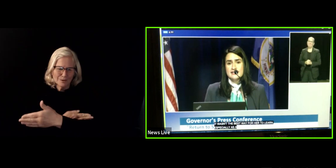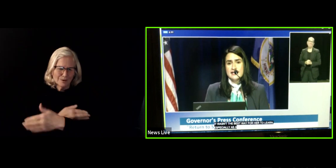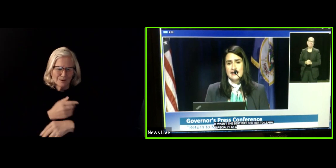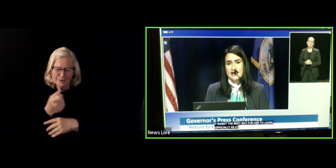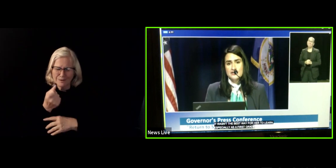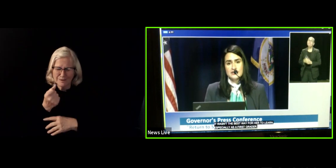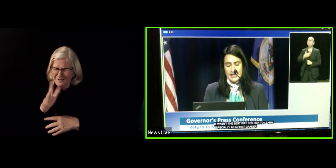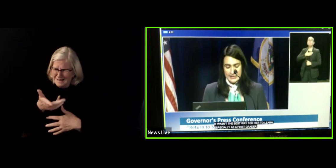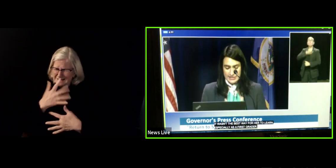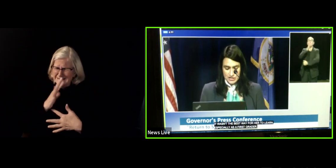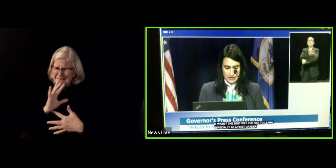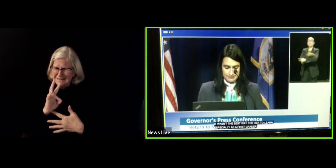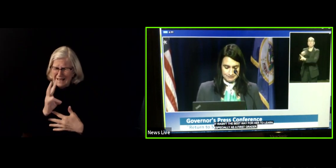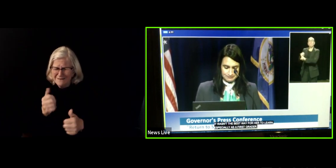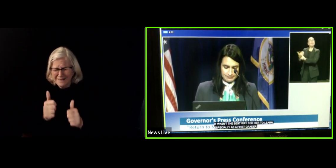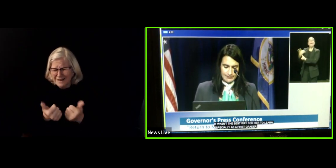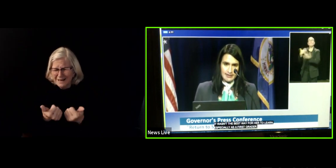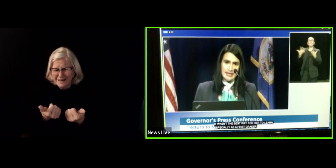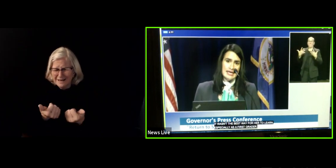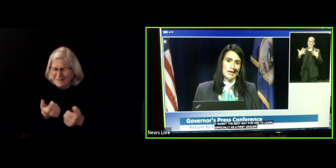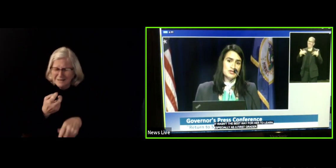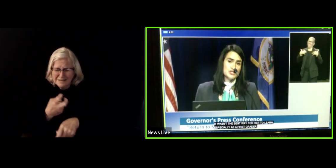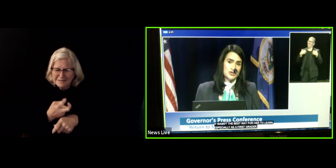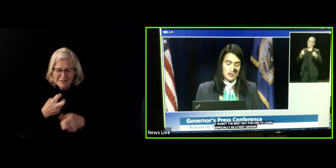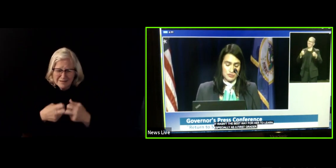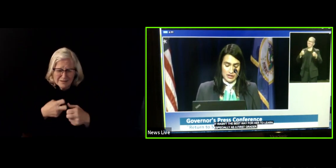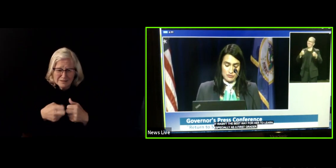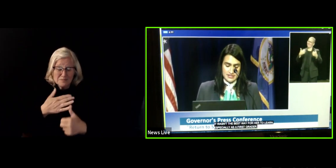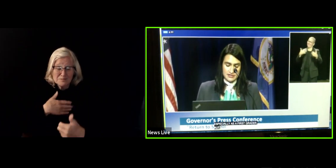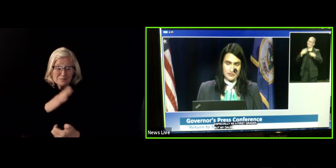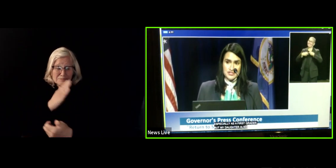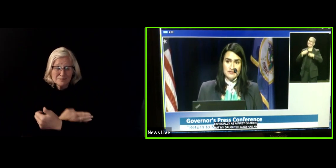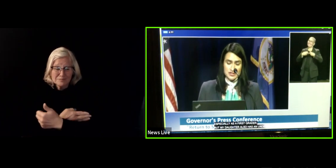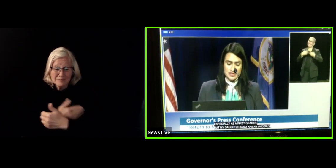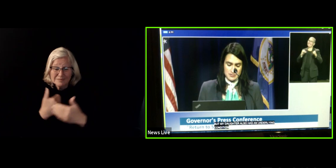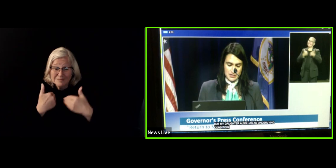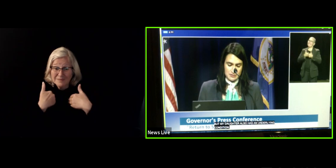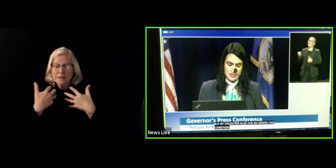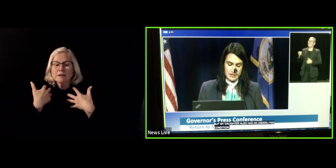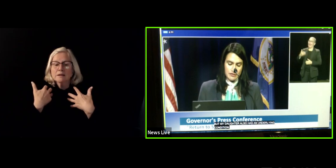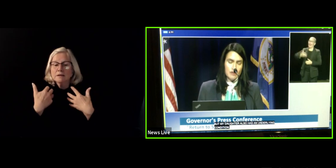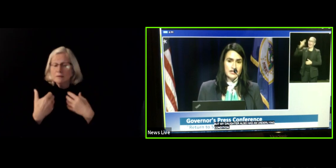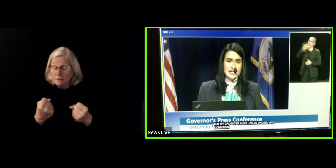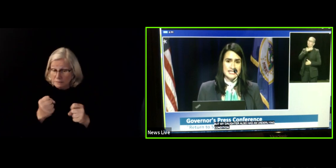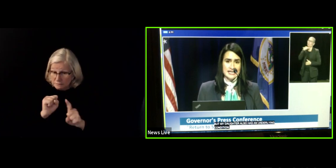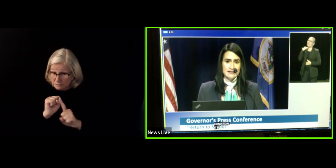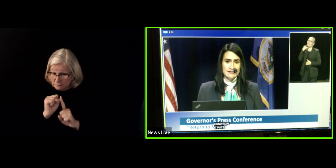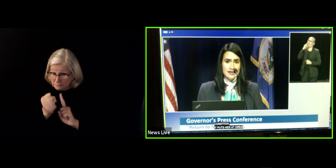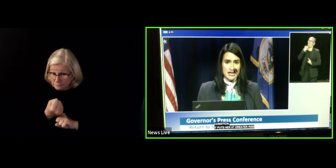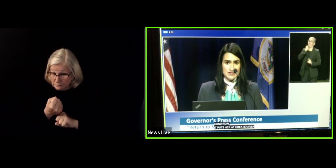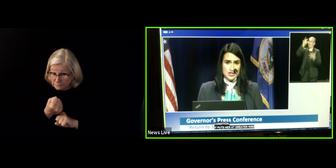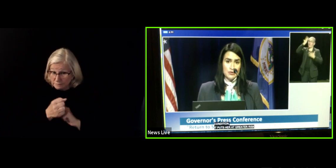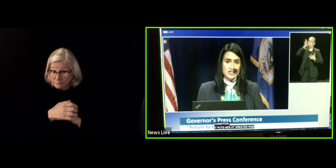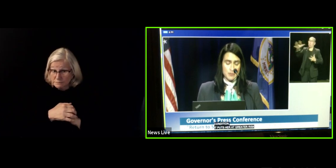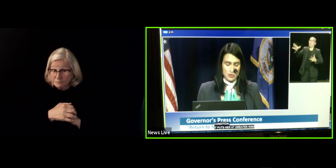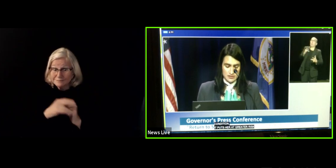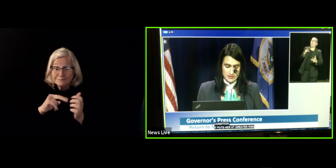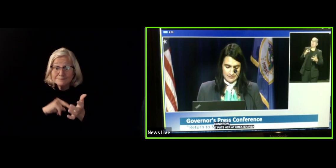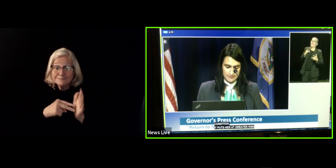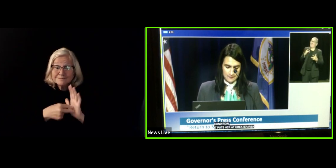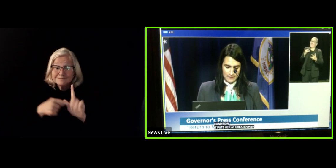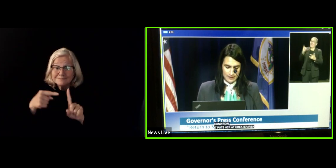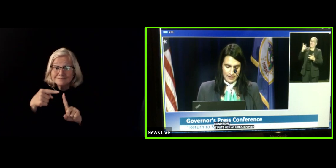has an underlying condition. It puts her at greater risk for severe symptoms of COVID-19 if she were